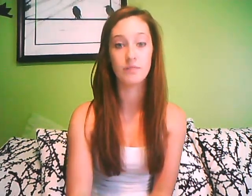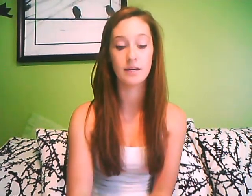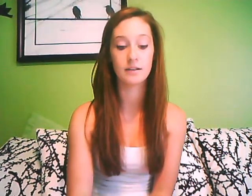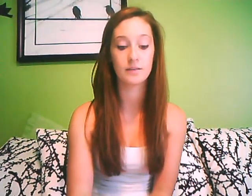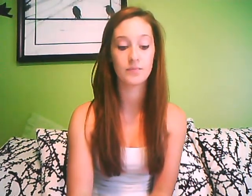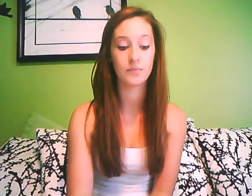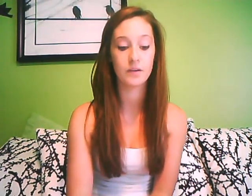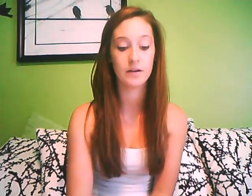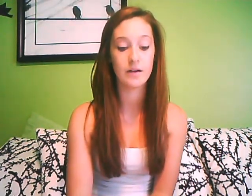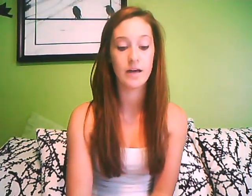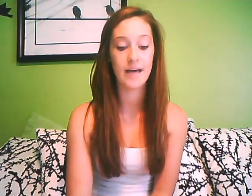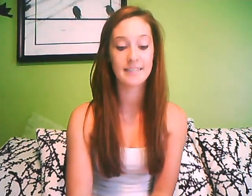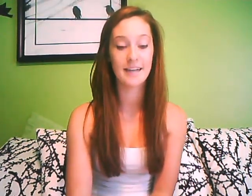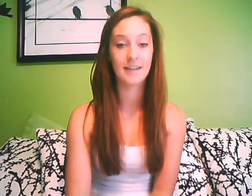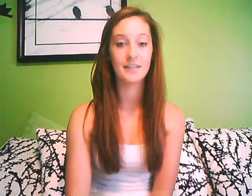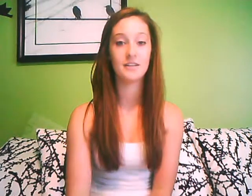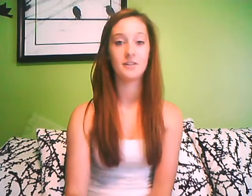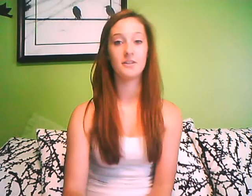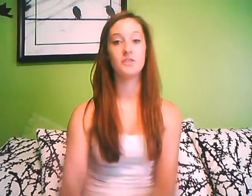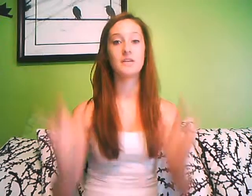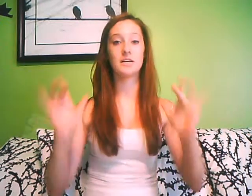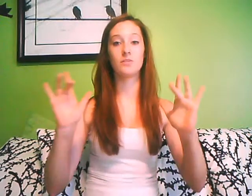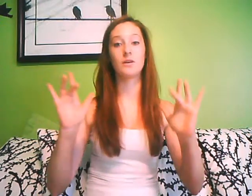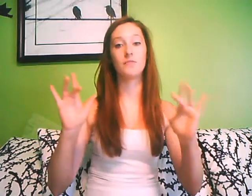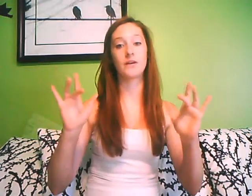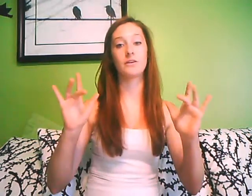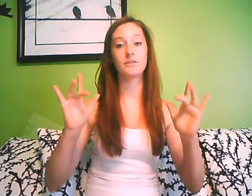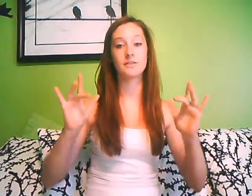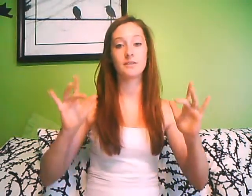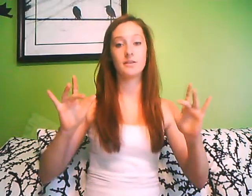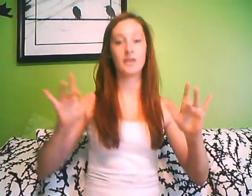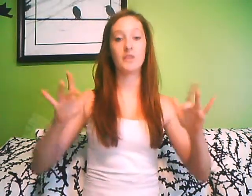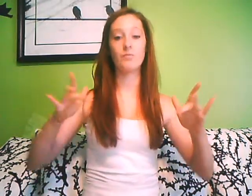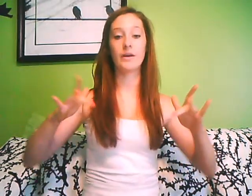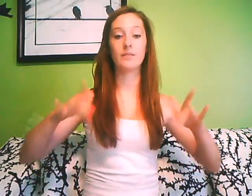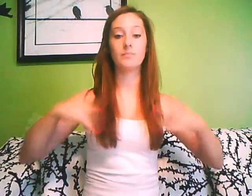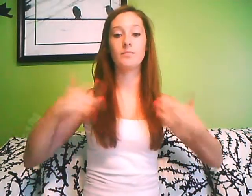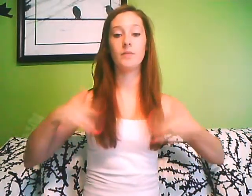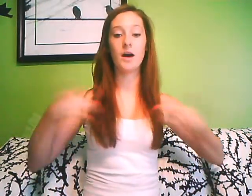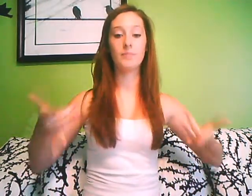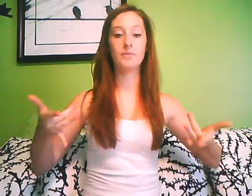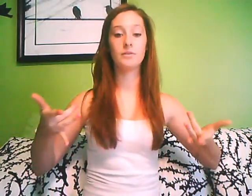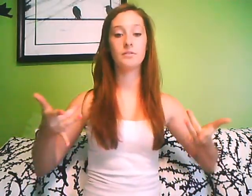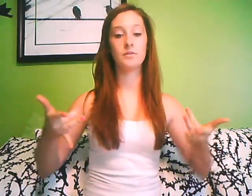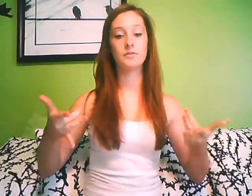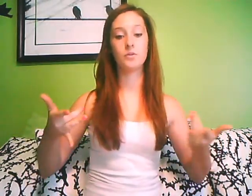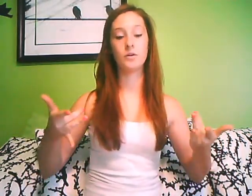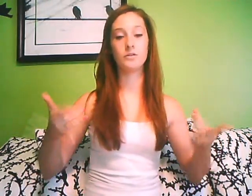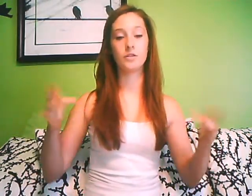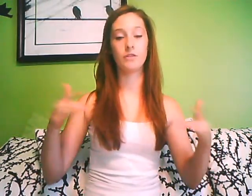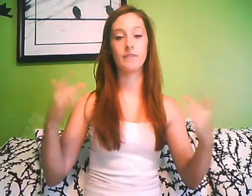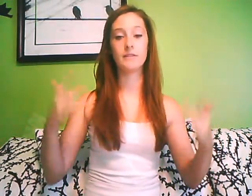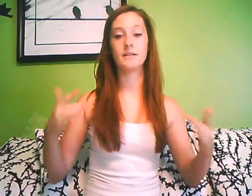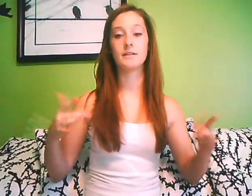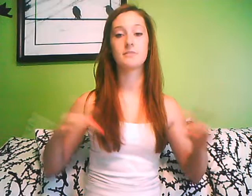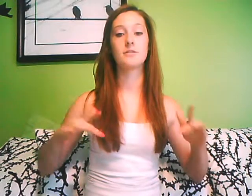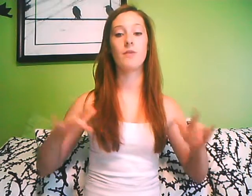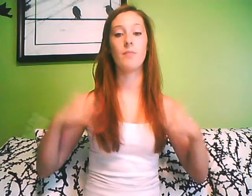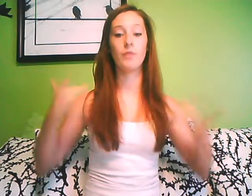motivated. Excited, you take your middle fingers and you bring them up towards your face, I guess, so upward